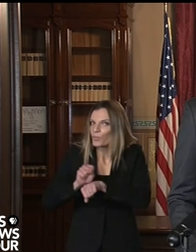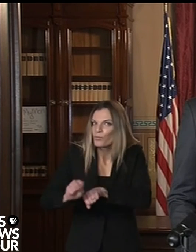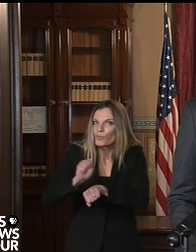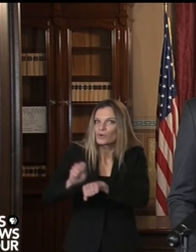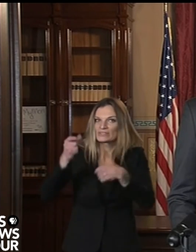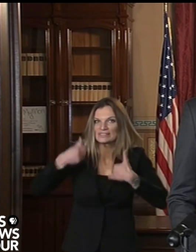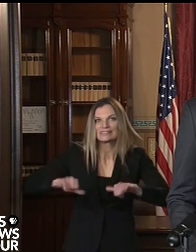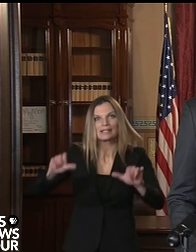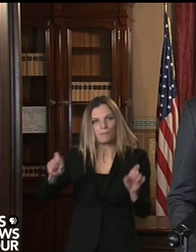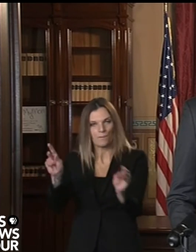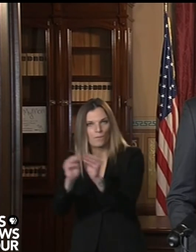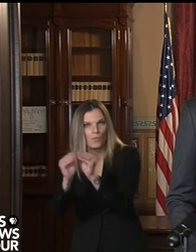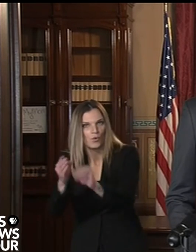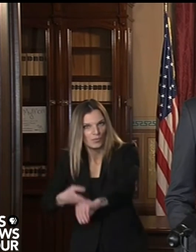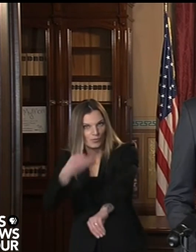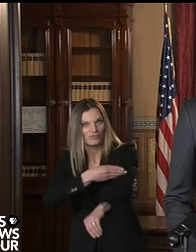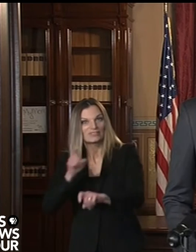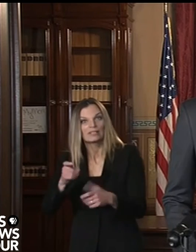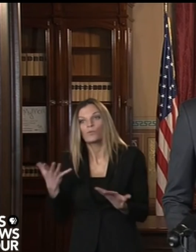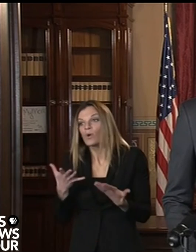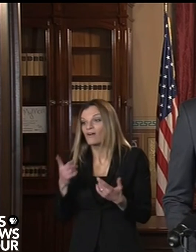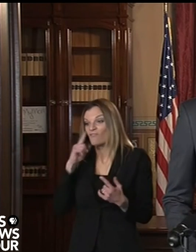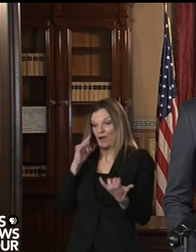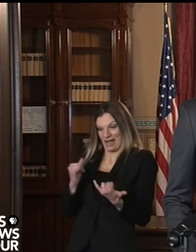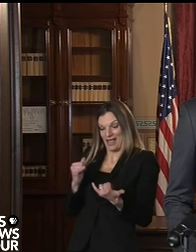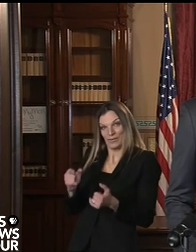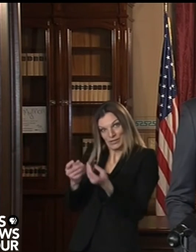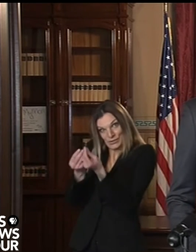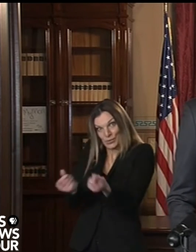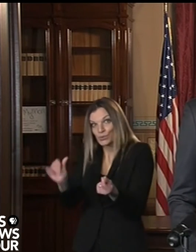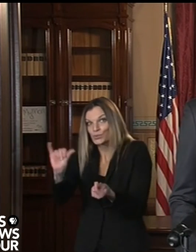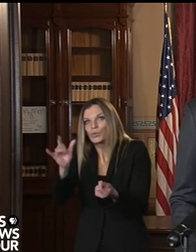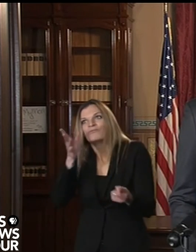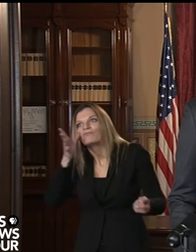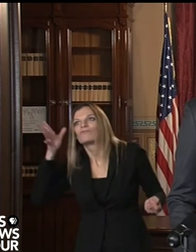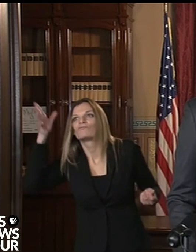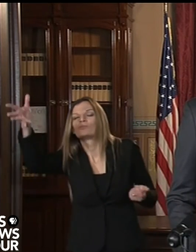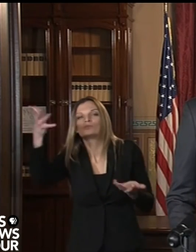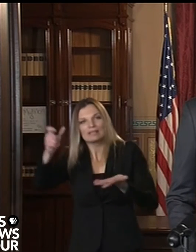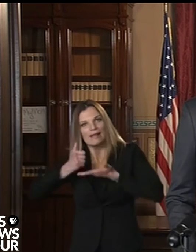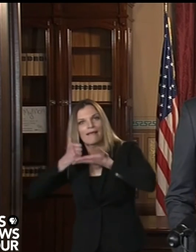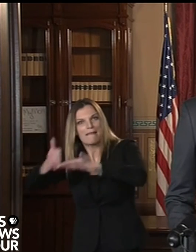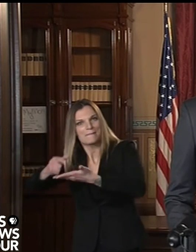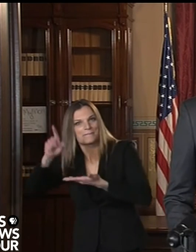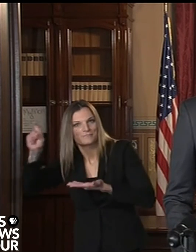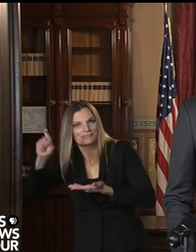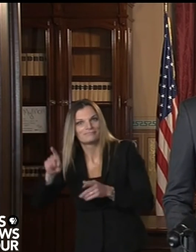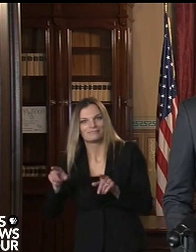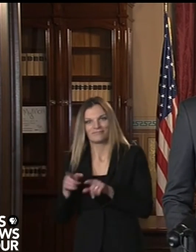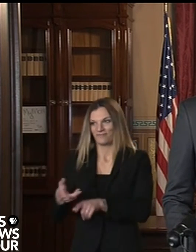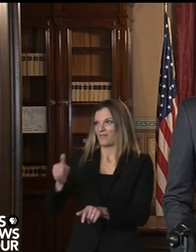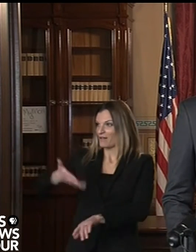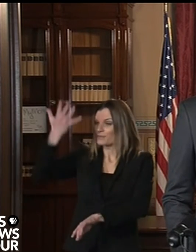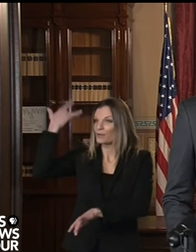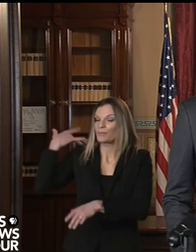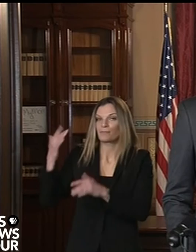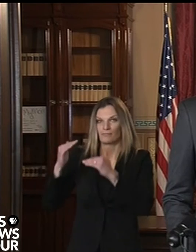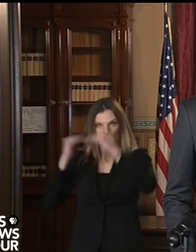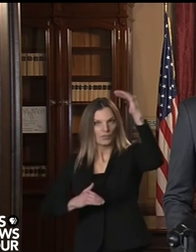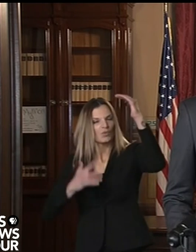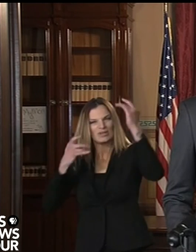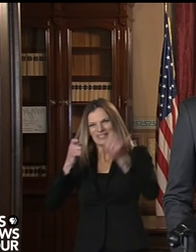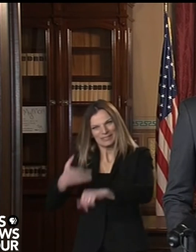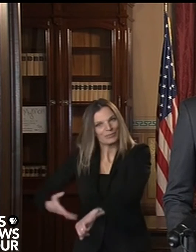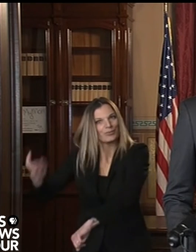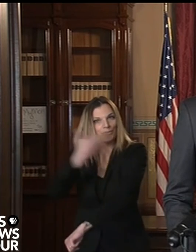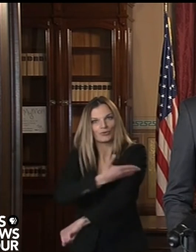recommend immediate and long-term solutions to disparities caused by this pandemic. In this sense, I'm reminded of